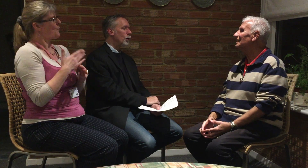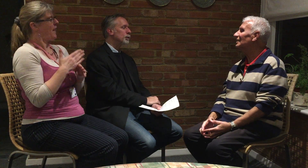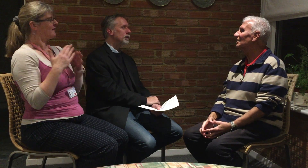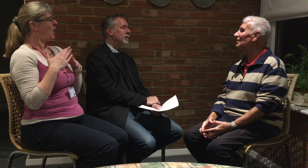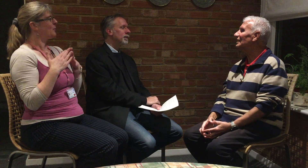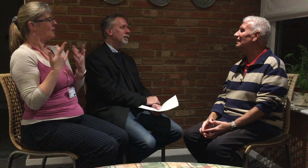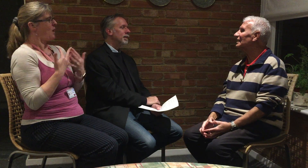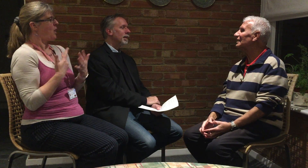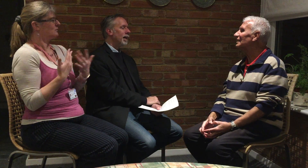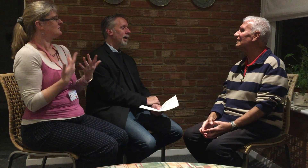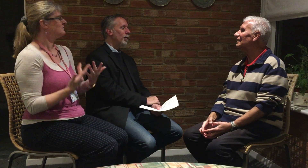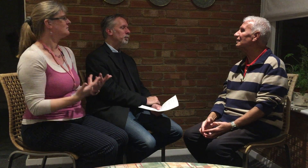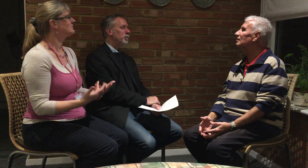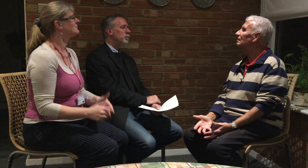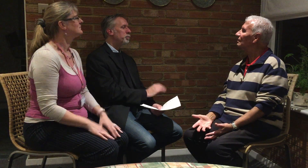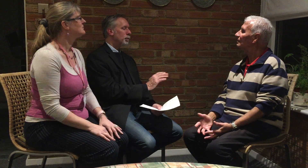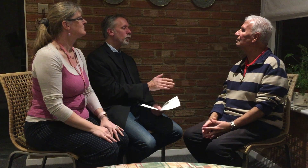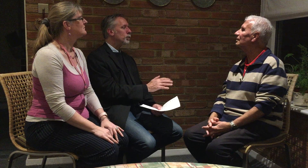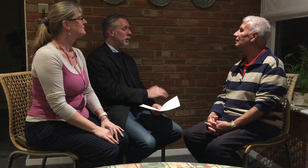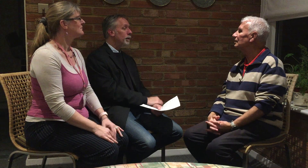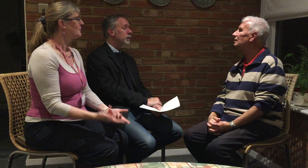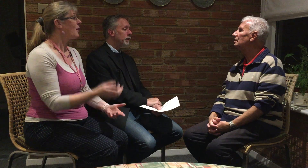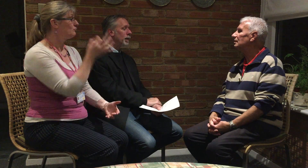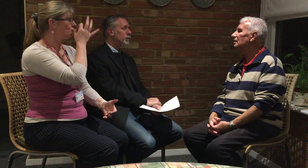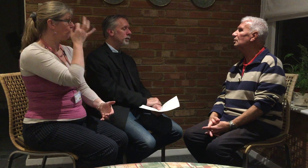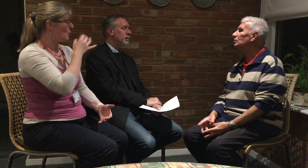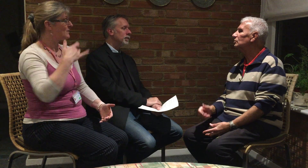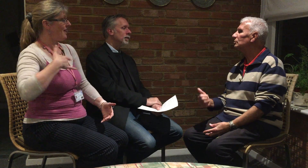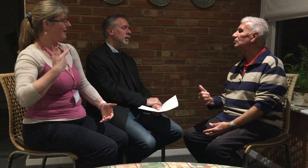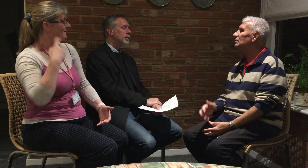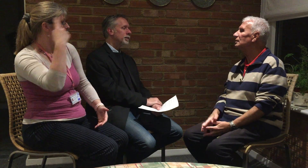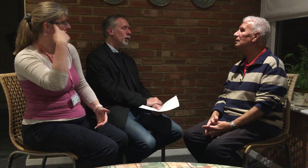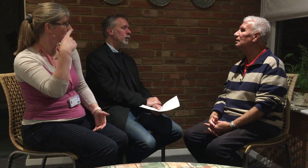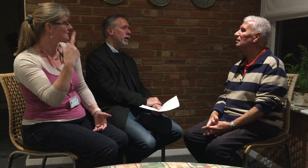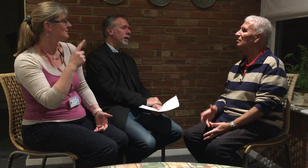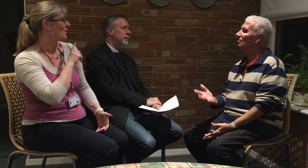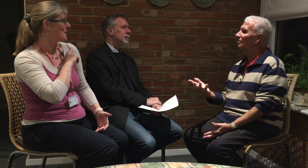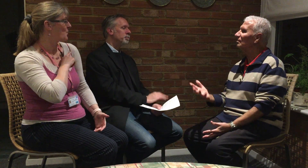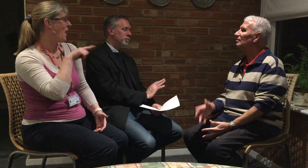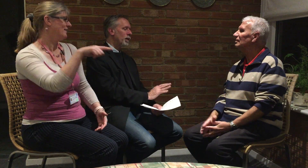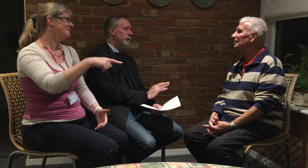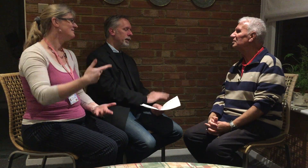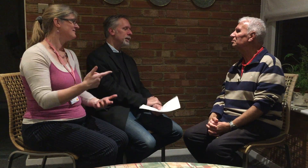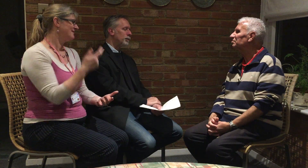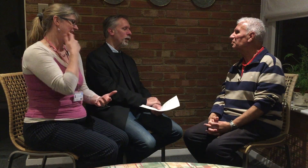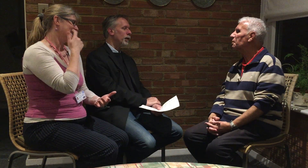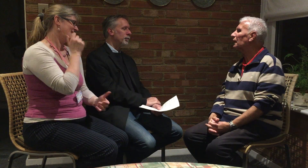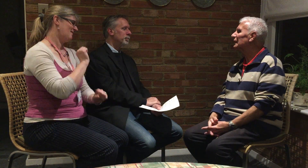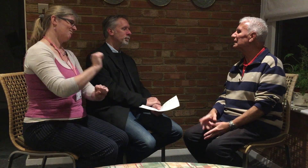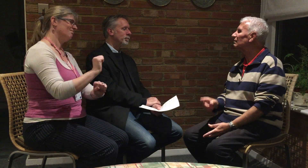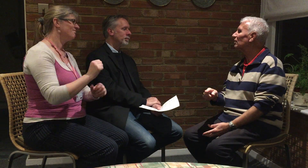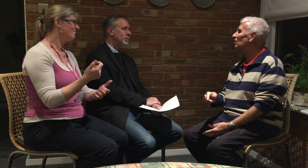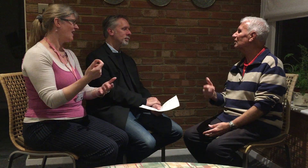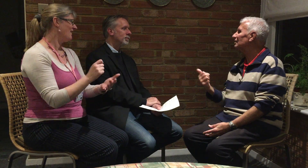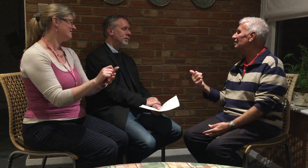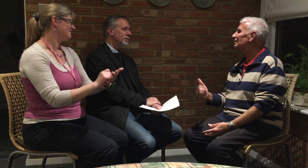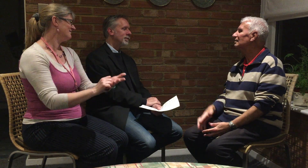lot. But Rose lives in London, so it's very easy for her.